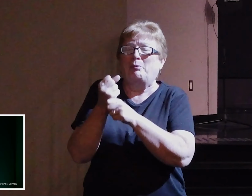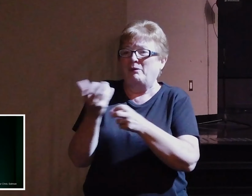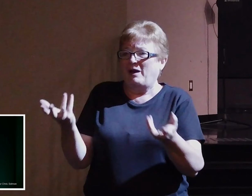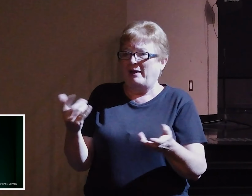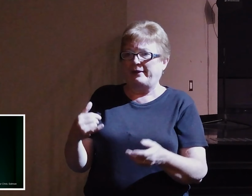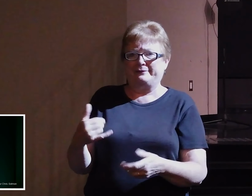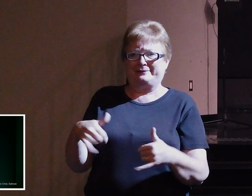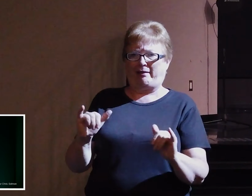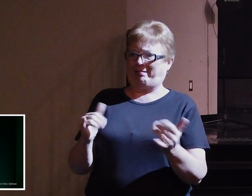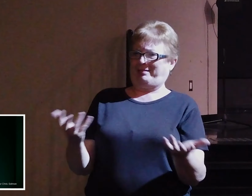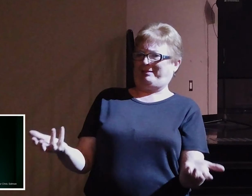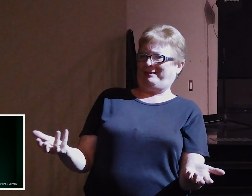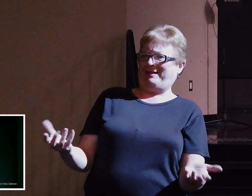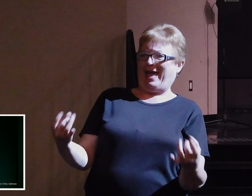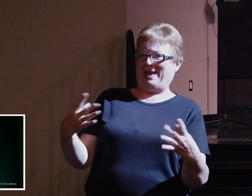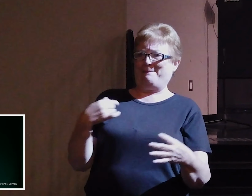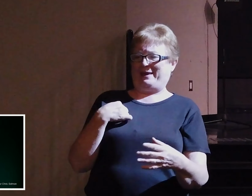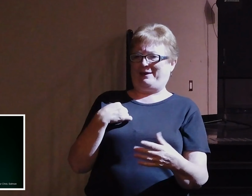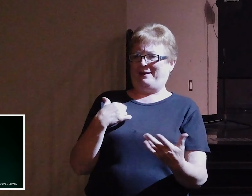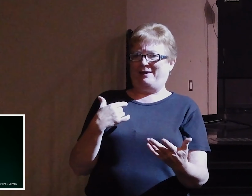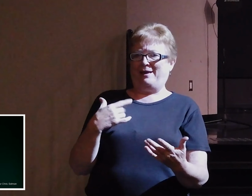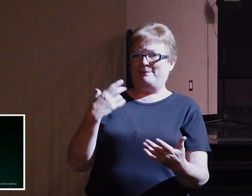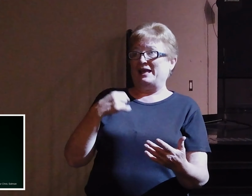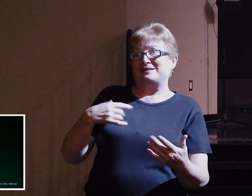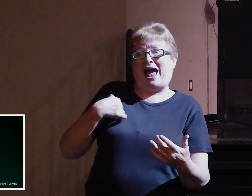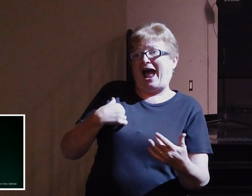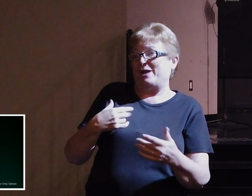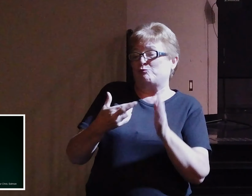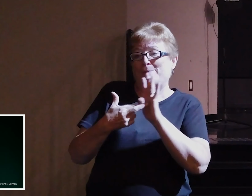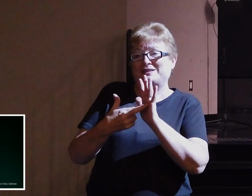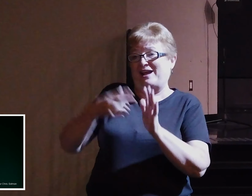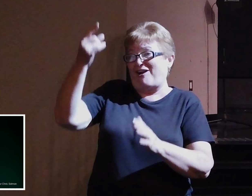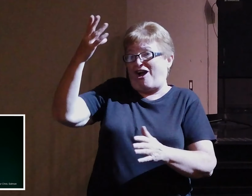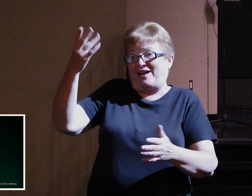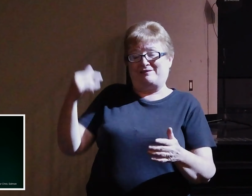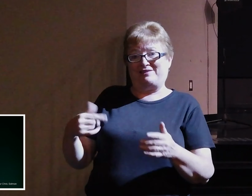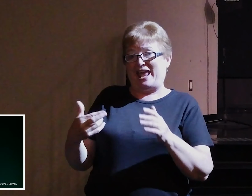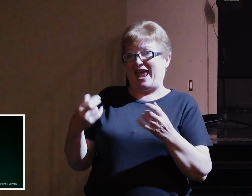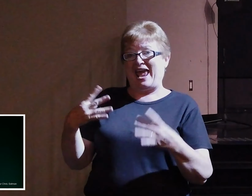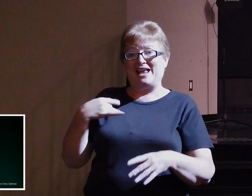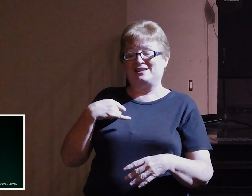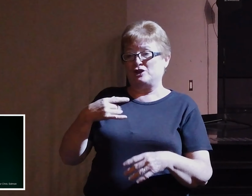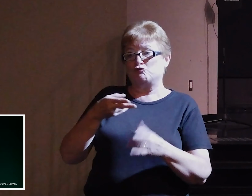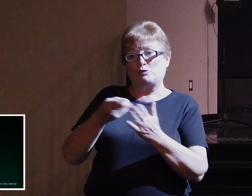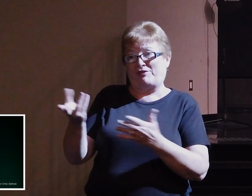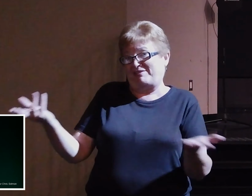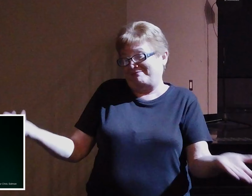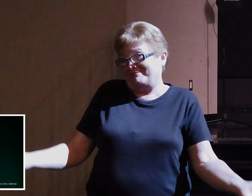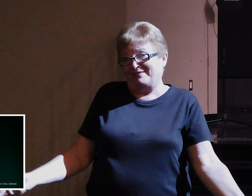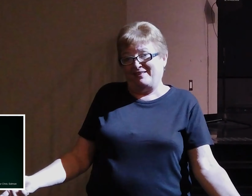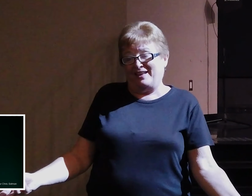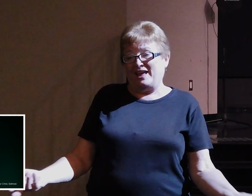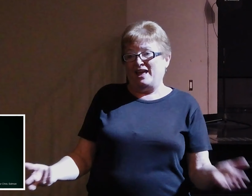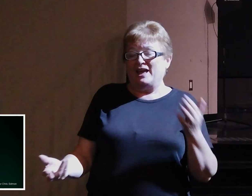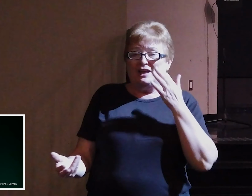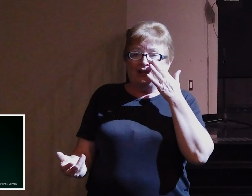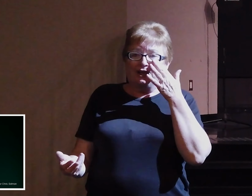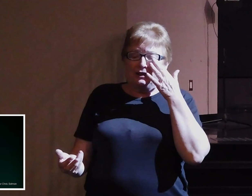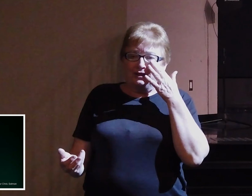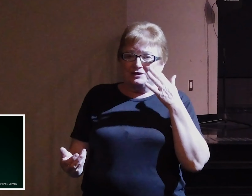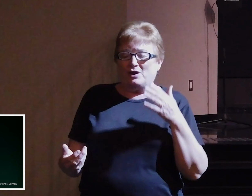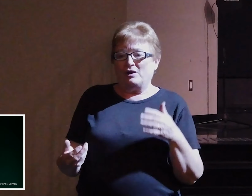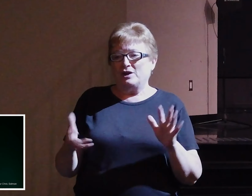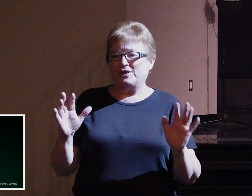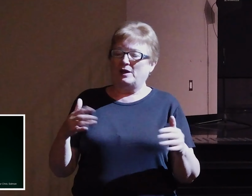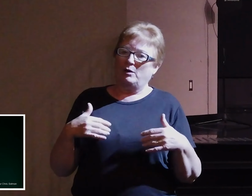to engage in some of these things where we stand for truth publicly, because it builds your resolve. You're like, oh, it doesn't actually feel that